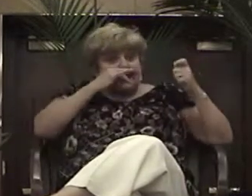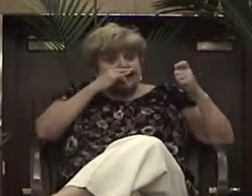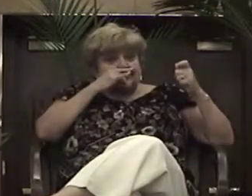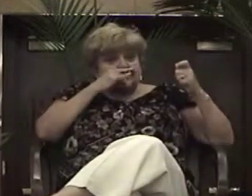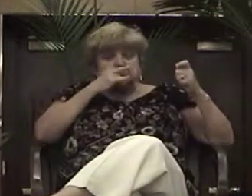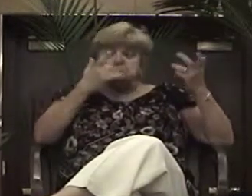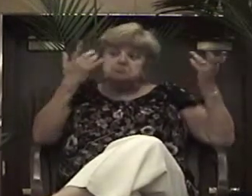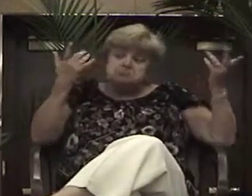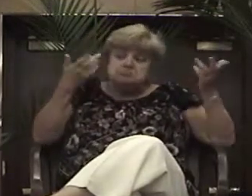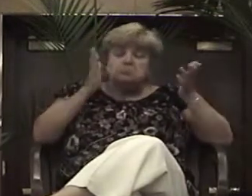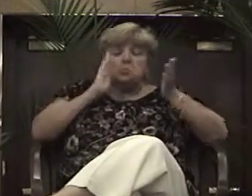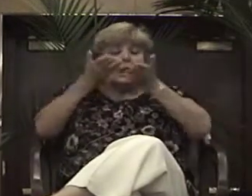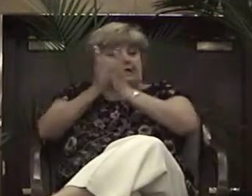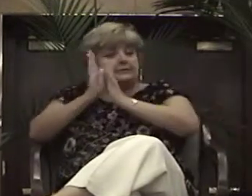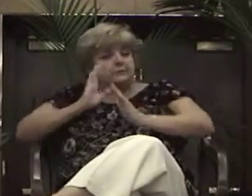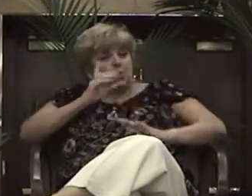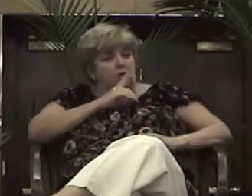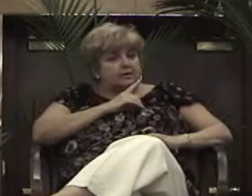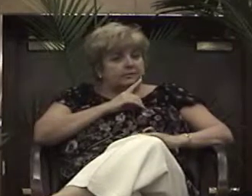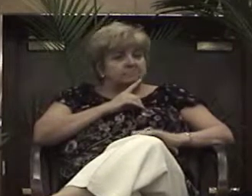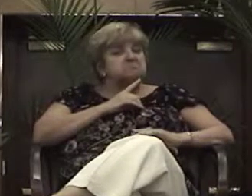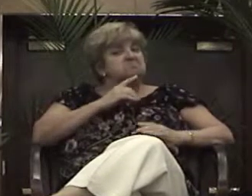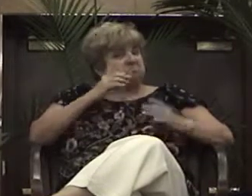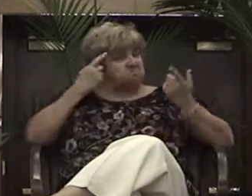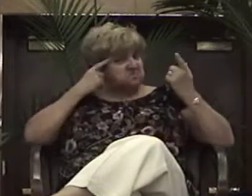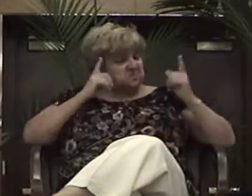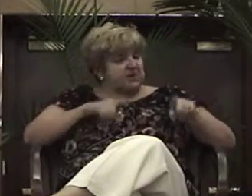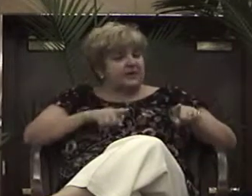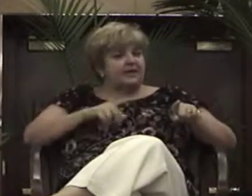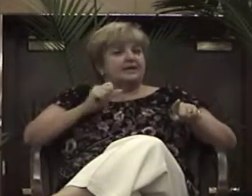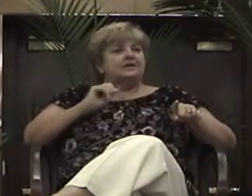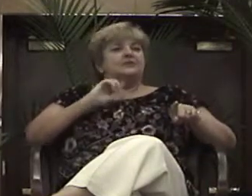to the board. So she did, and they agreed. So we bought a